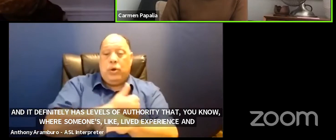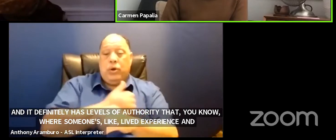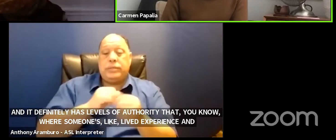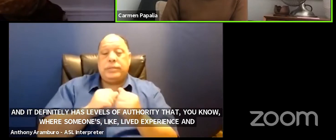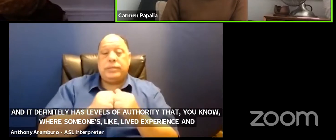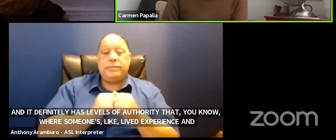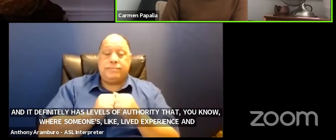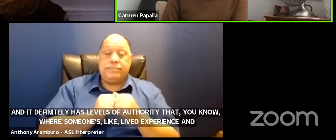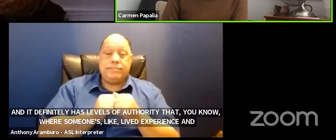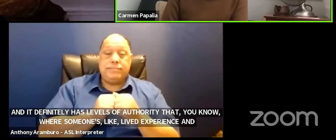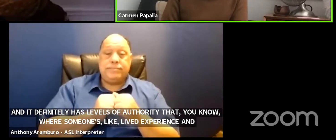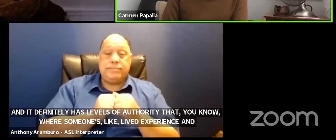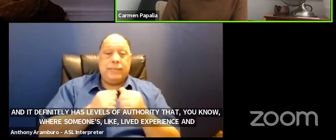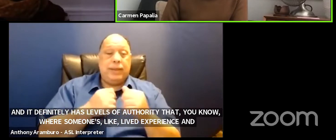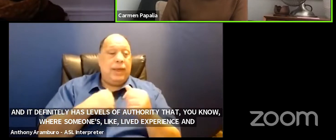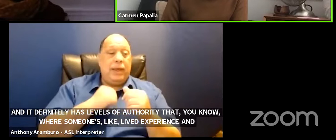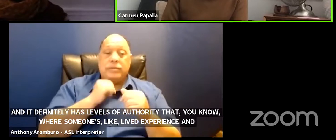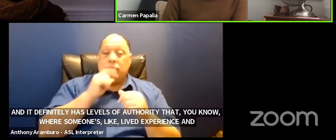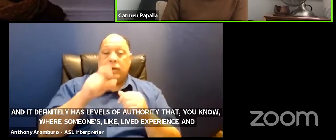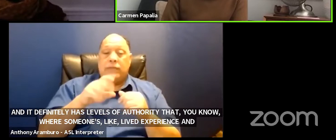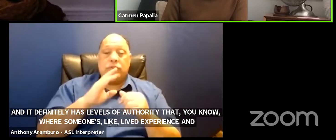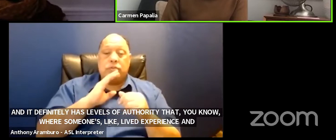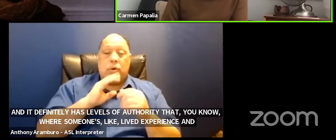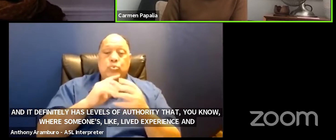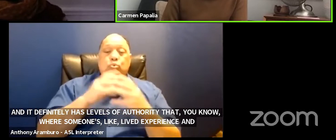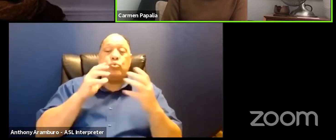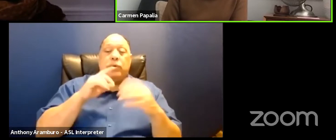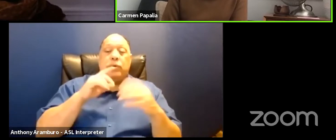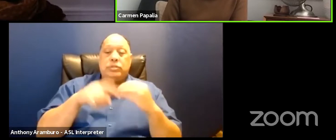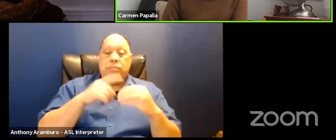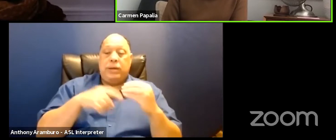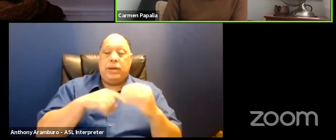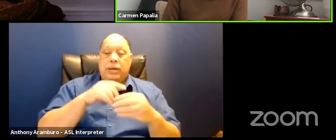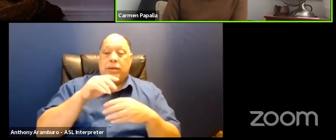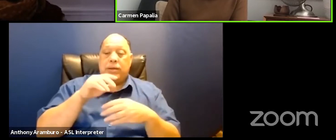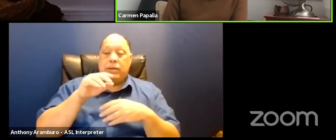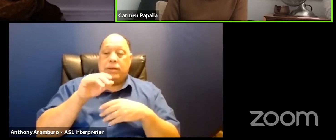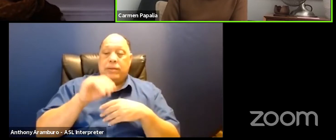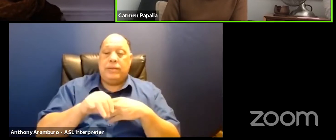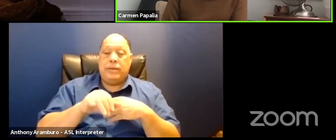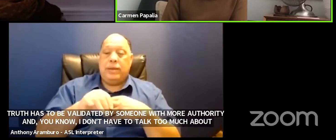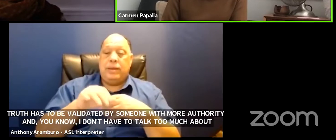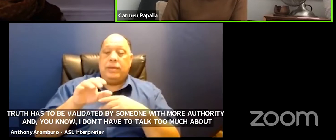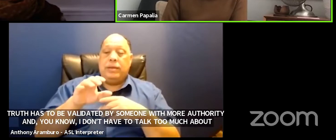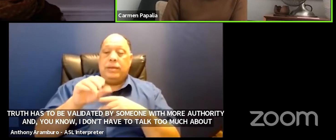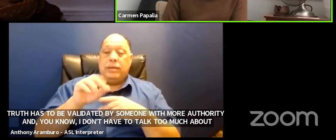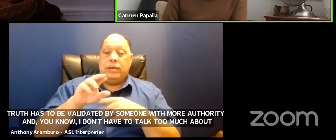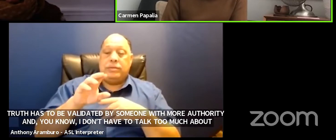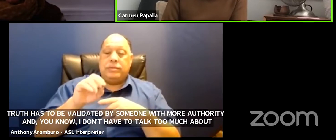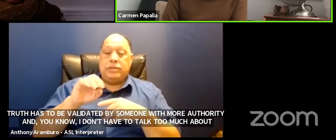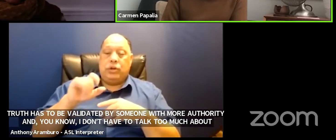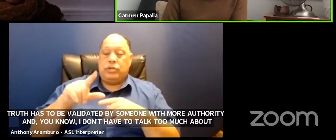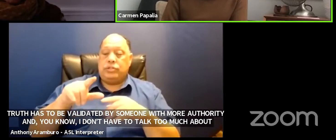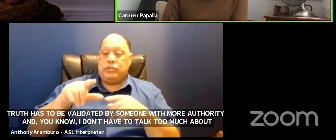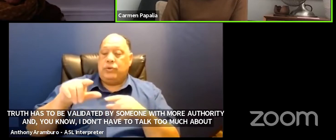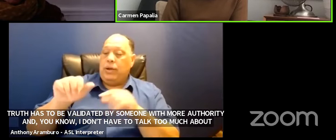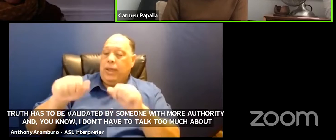know, I don't have to talk too much about carceral ableism, because I think it's been covered here.